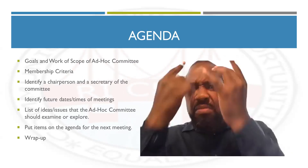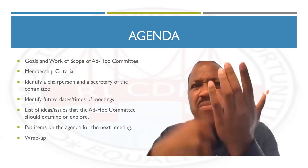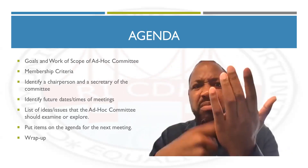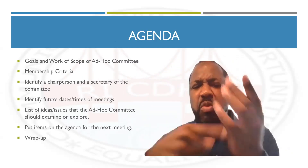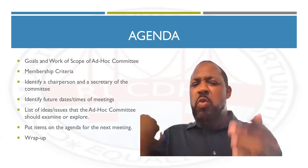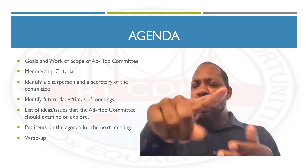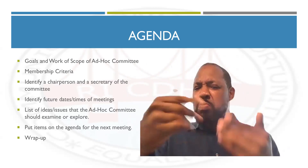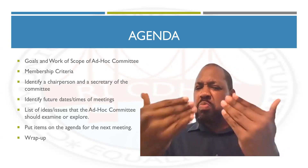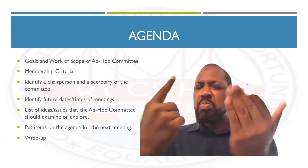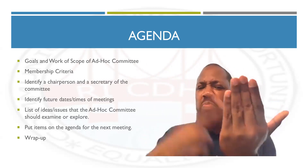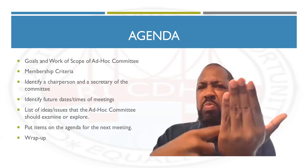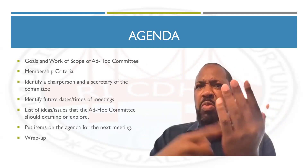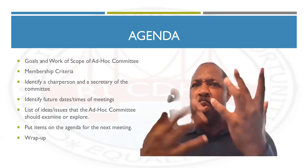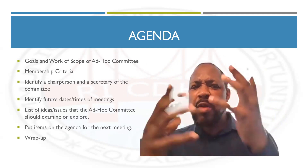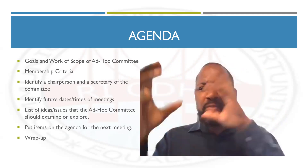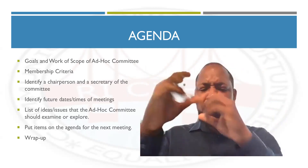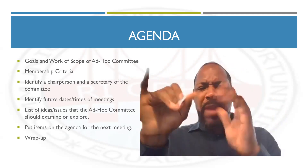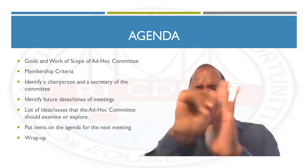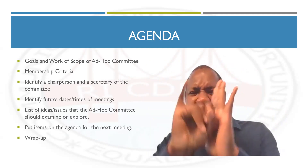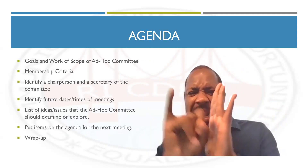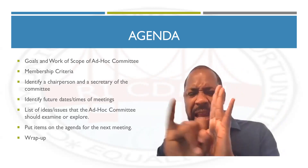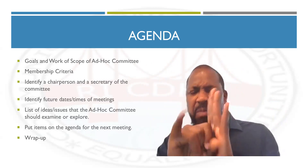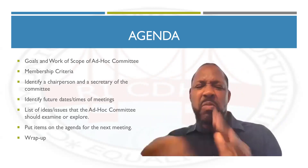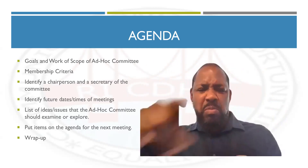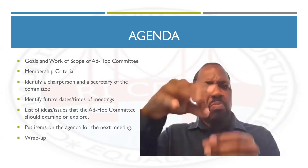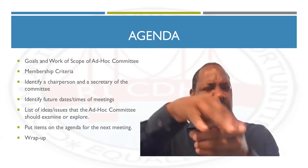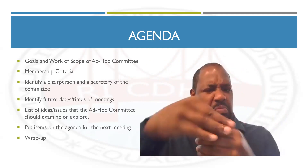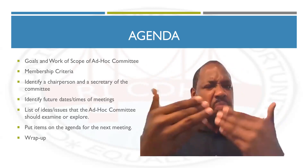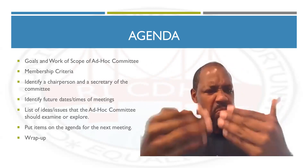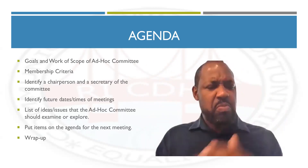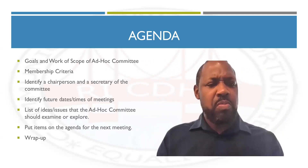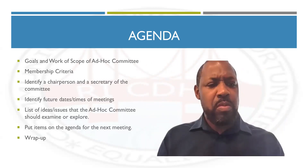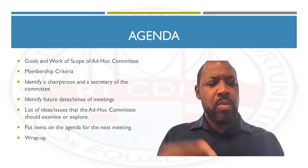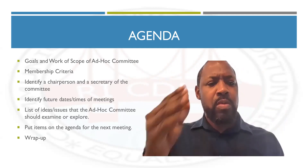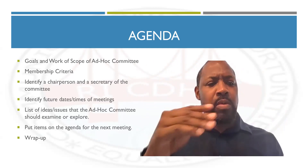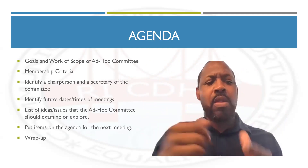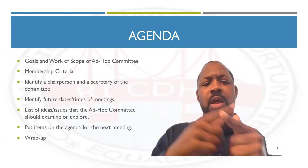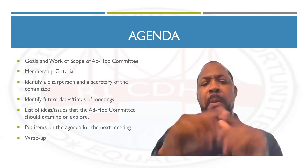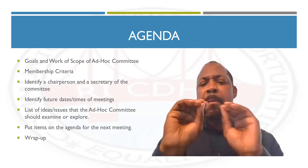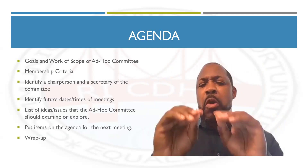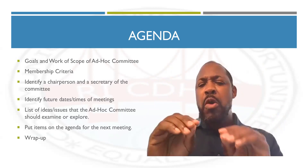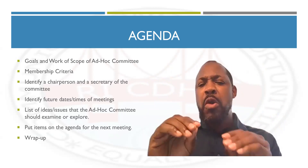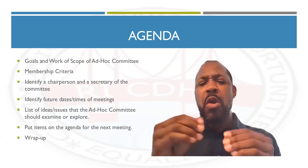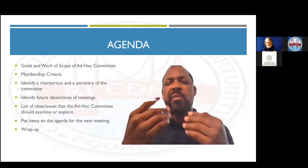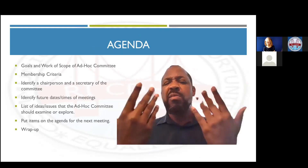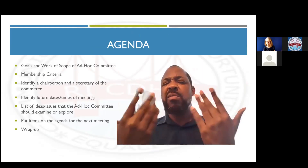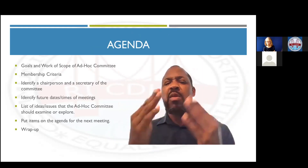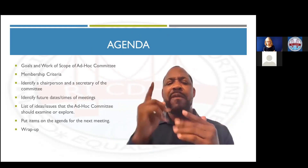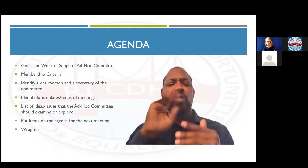you. What thoughts do you have? What would you like to talk about? What things have you identified? And we'll vote on those.